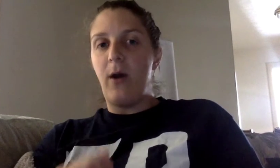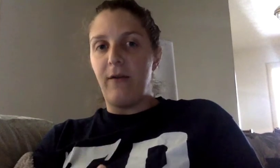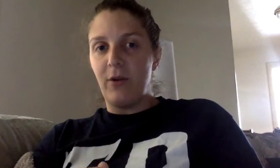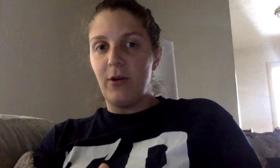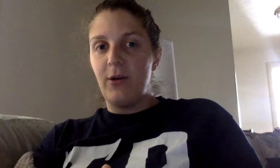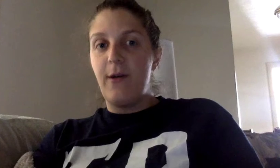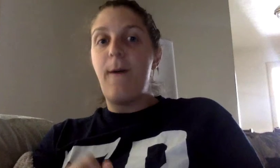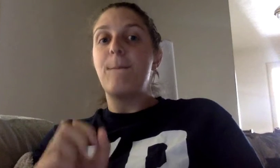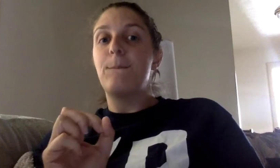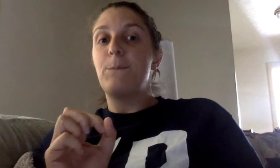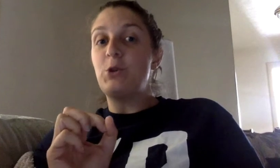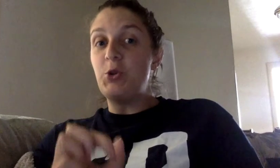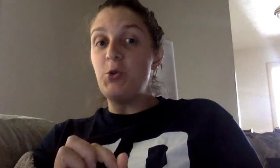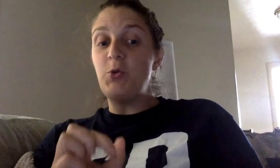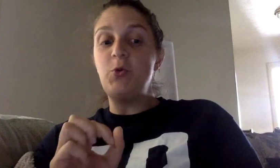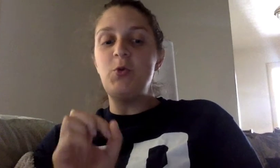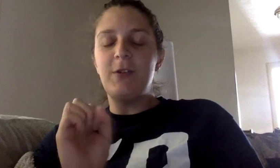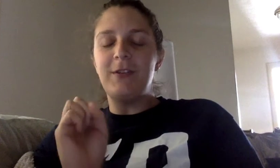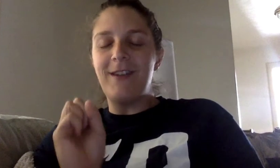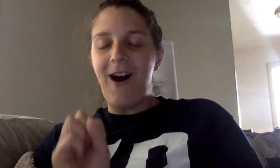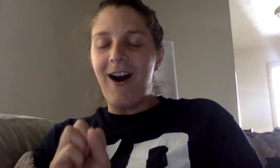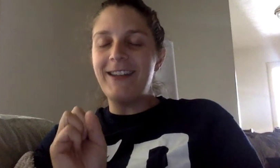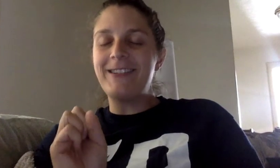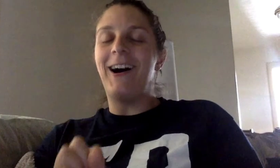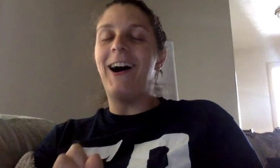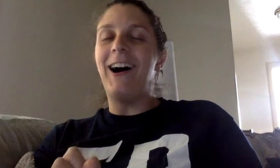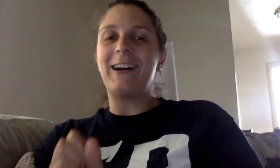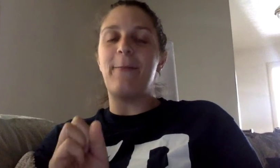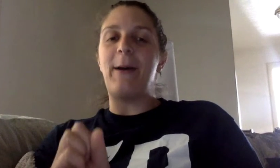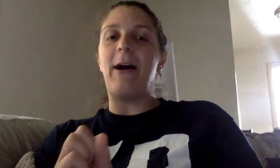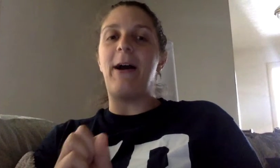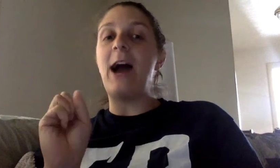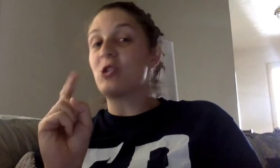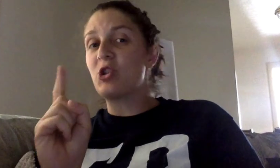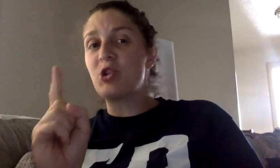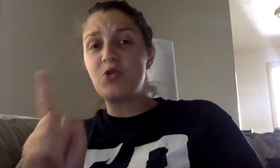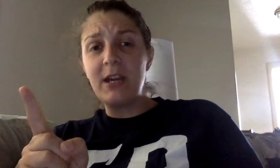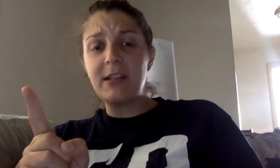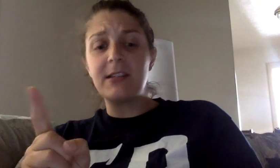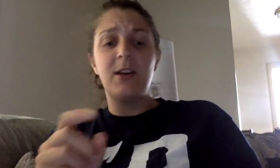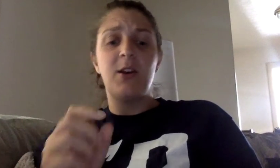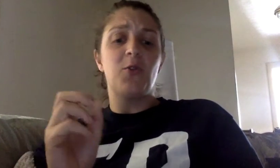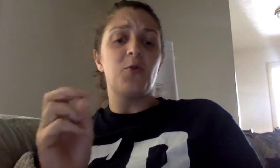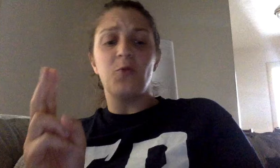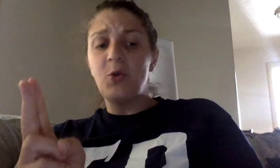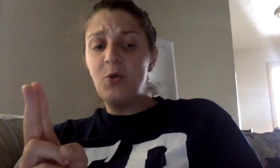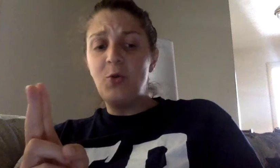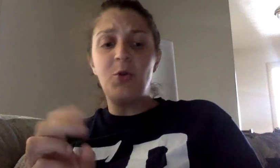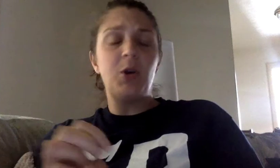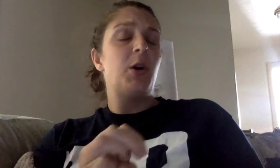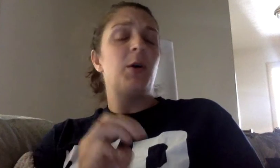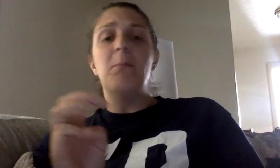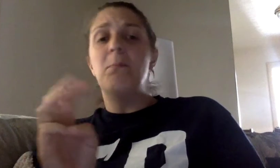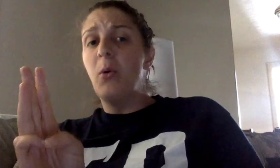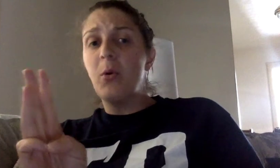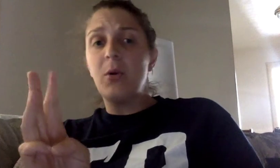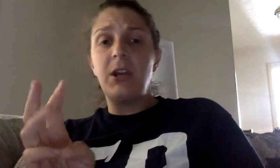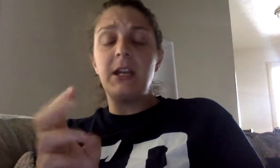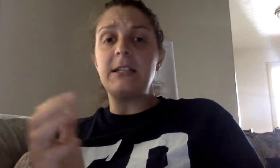However, do not talk about how strict, rude, boring a